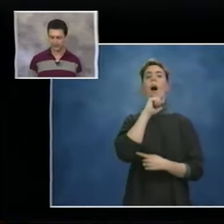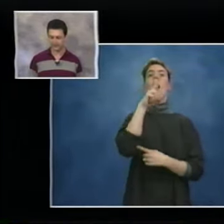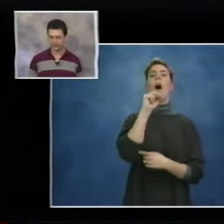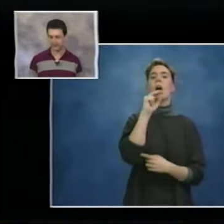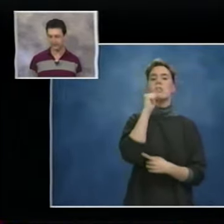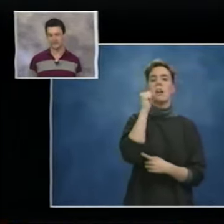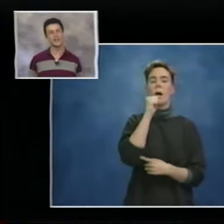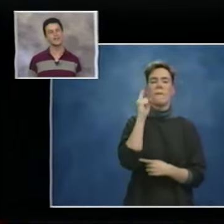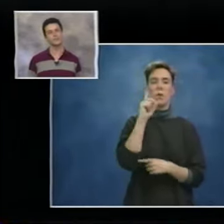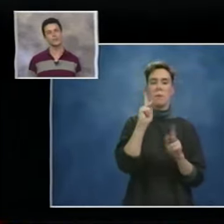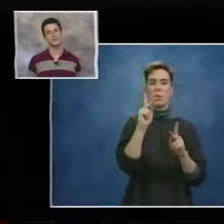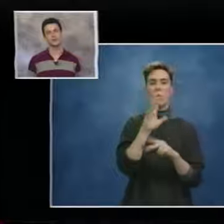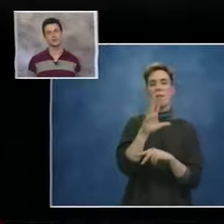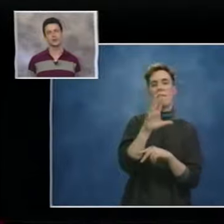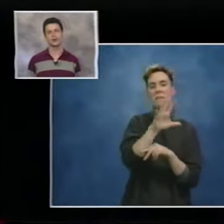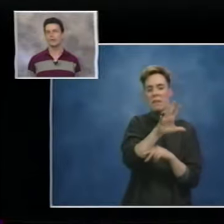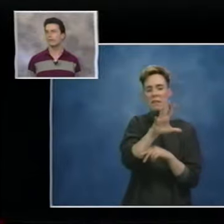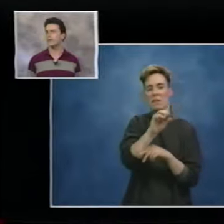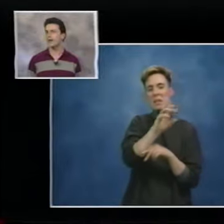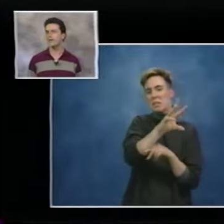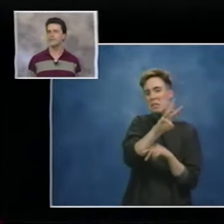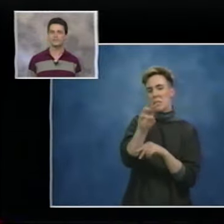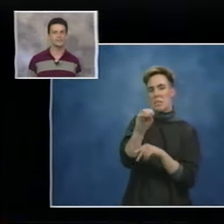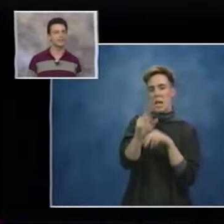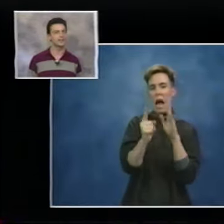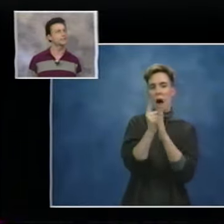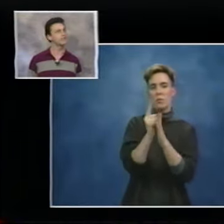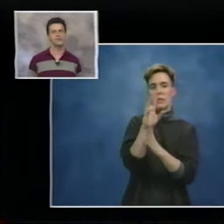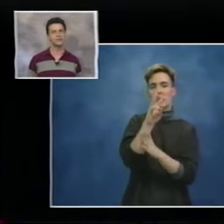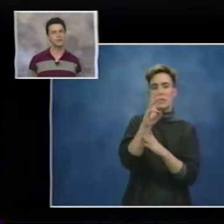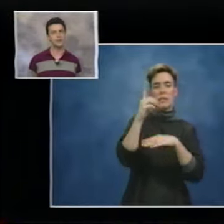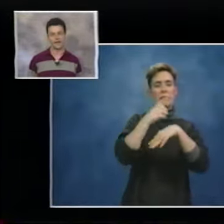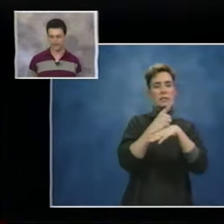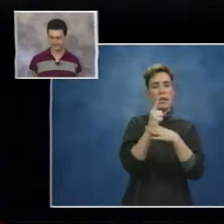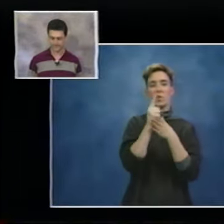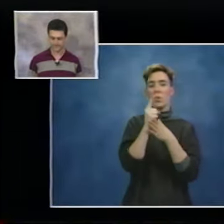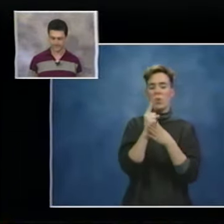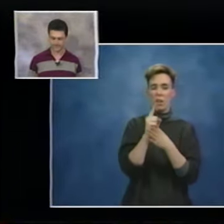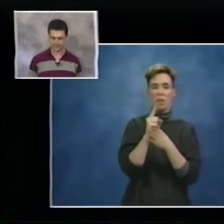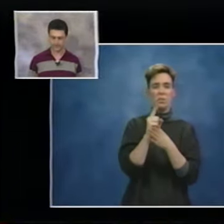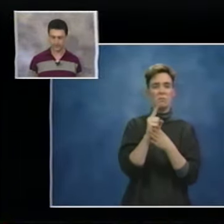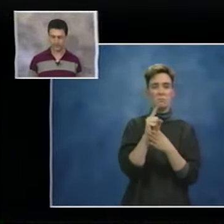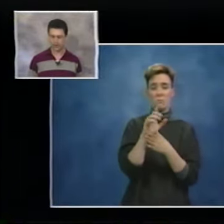hours, 6 days a week. Overtime and Sundays, no pay.